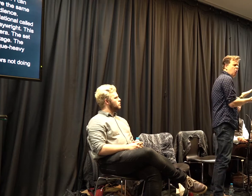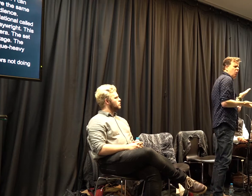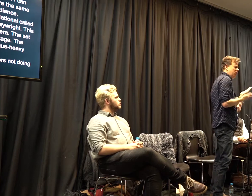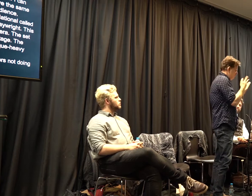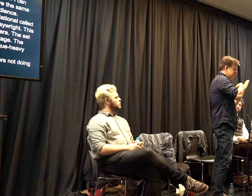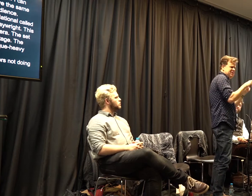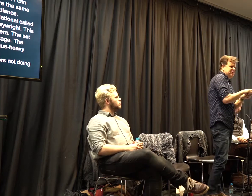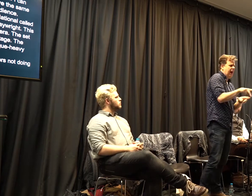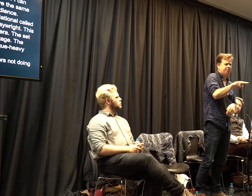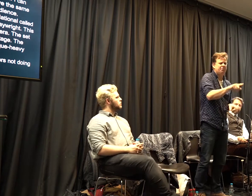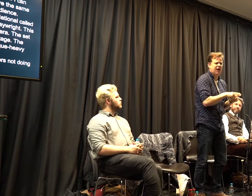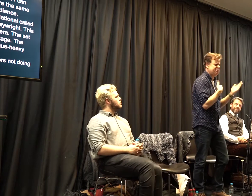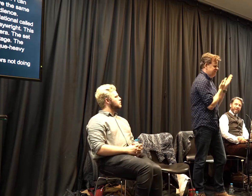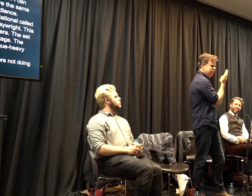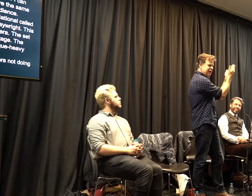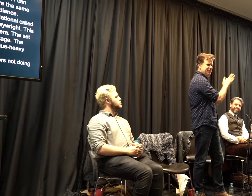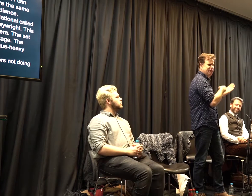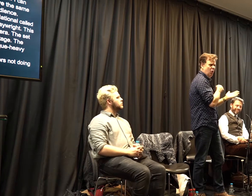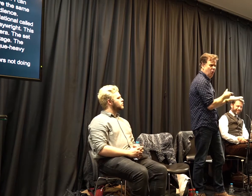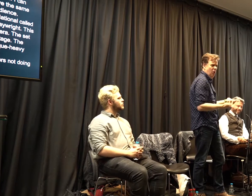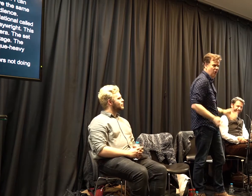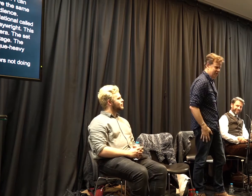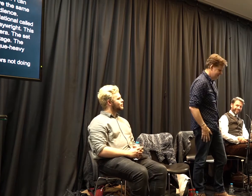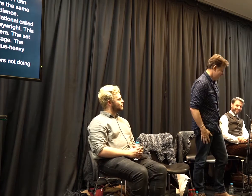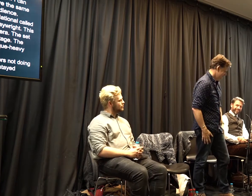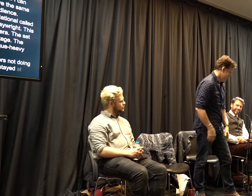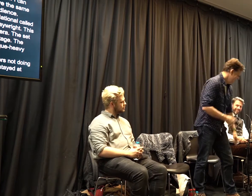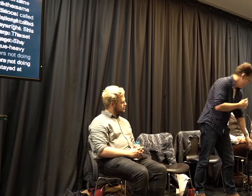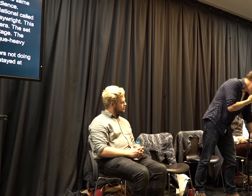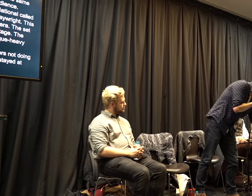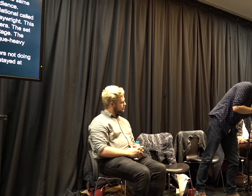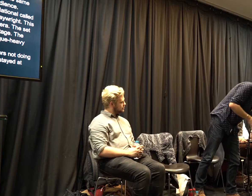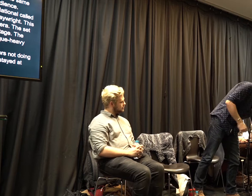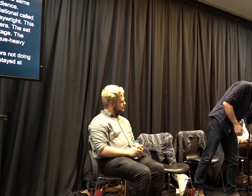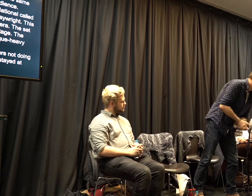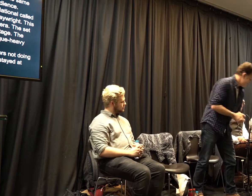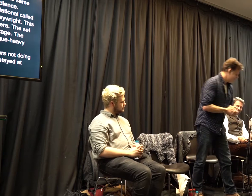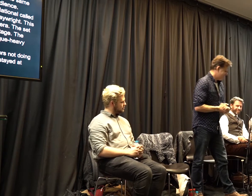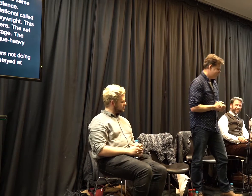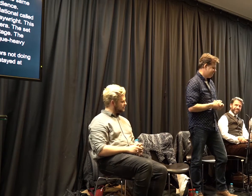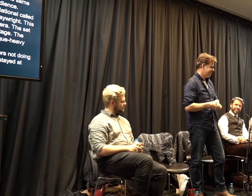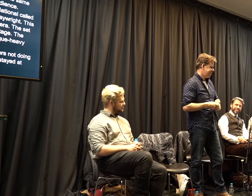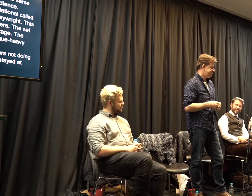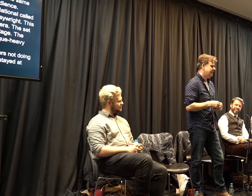I think I should have just stayed at home and read it. That's the experience I had.